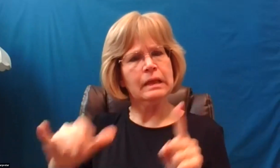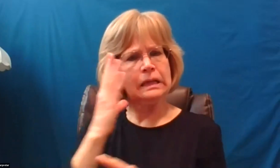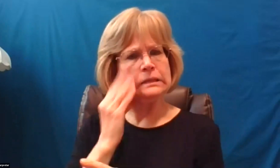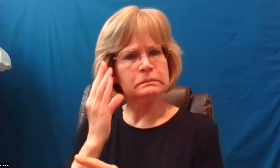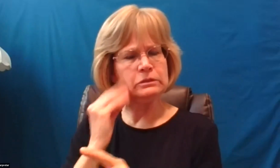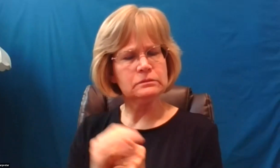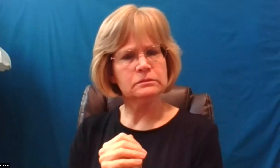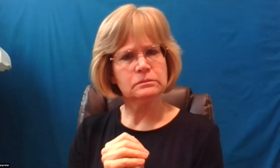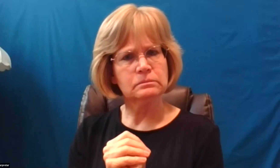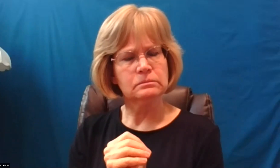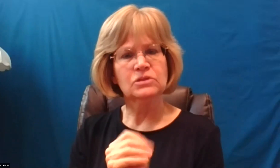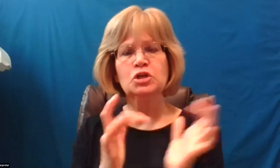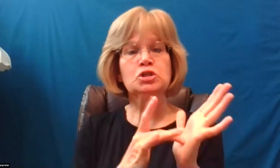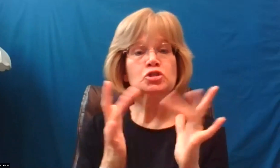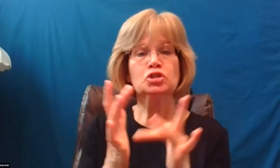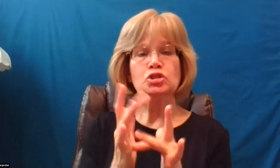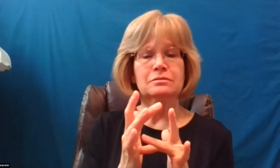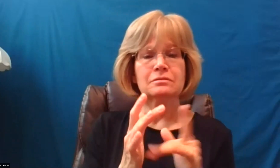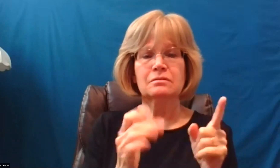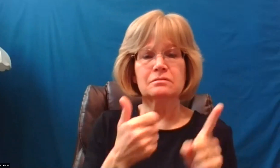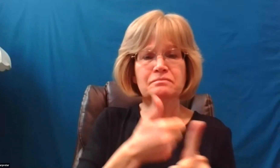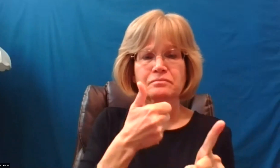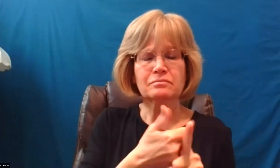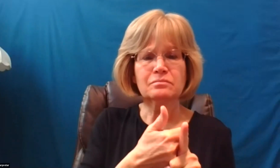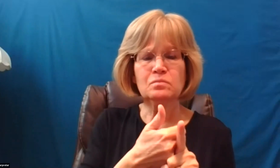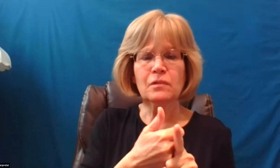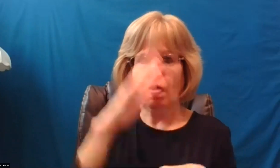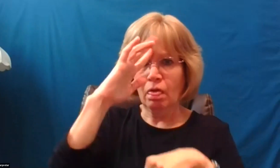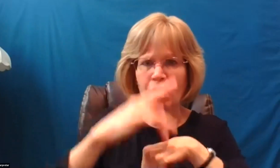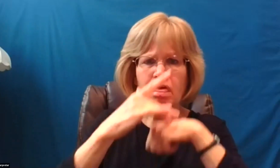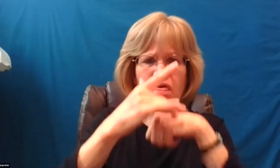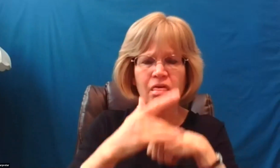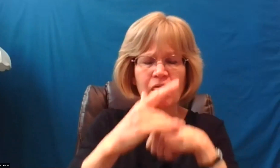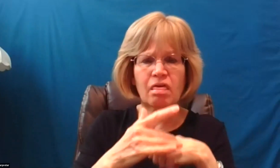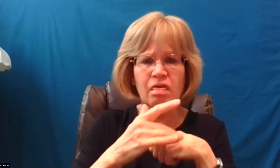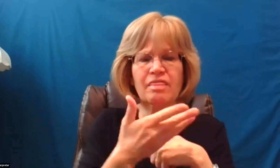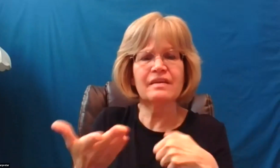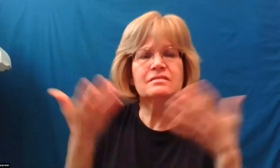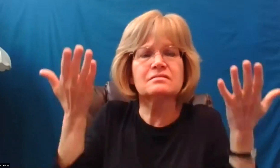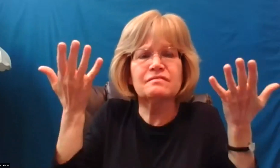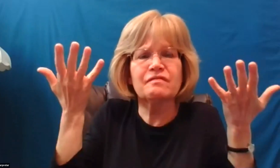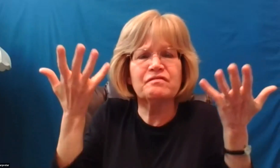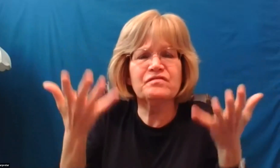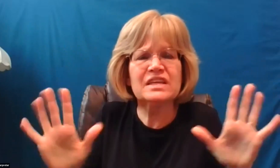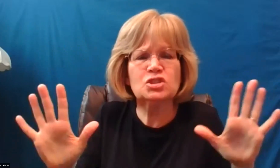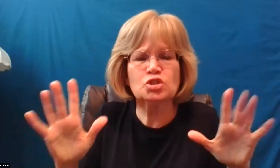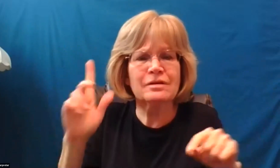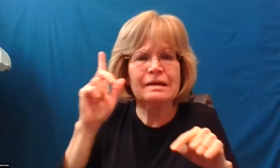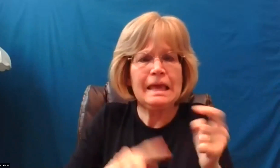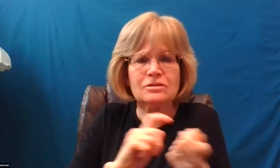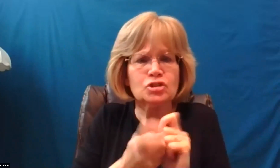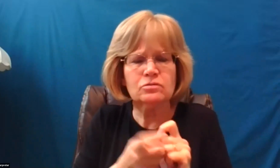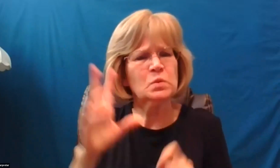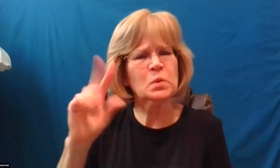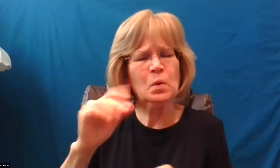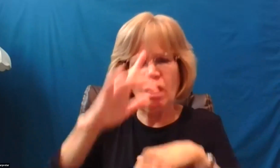You see, Jesus doesn't wallow in what's already done that cannot be undone. He doesn't obsess